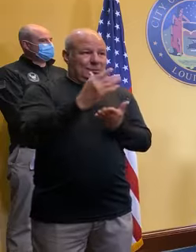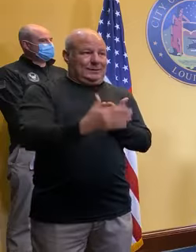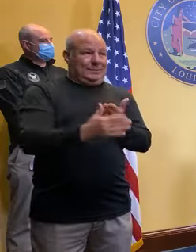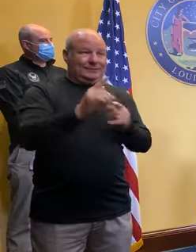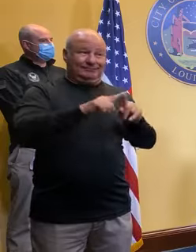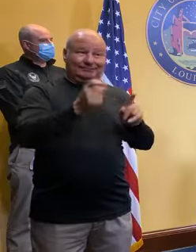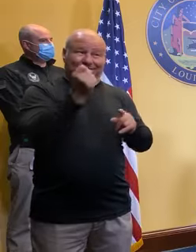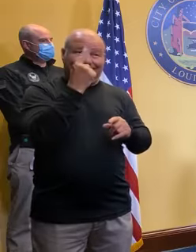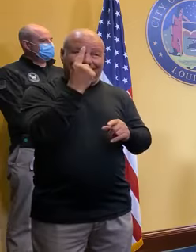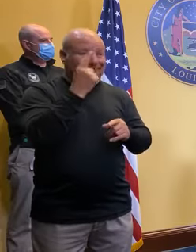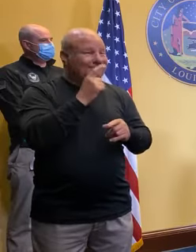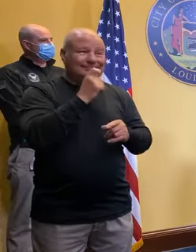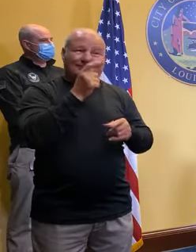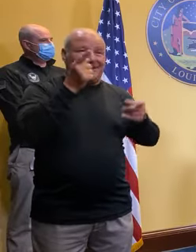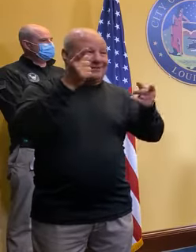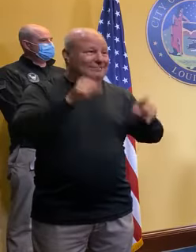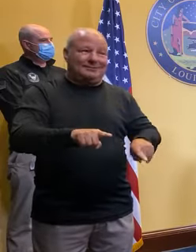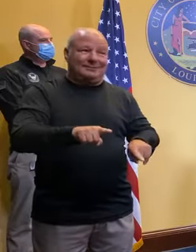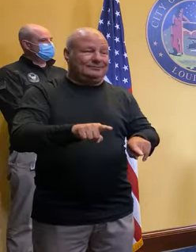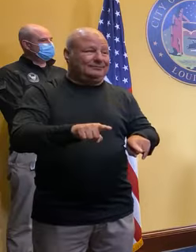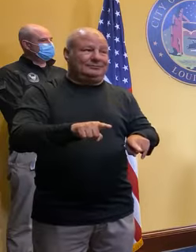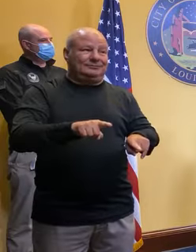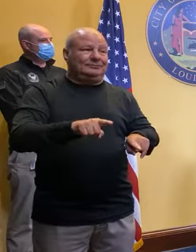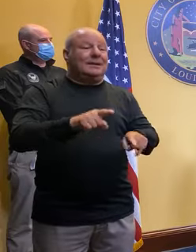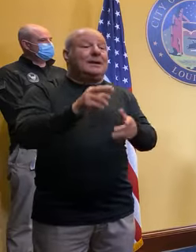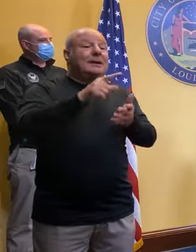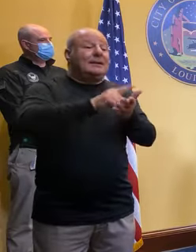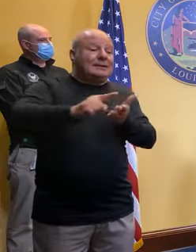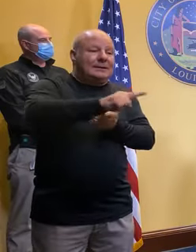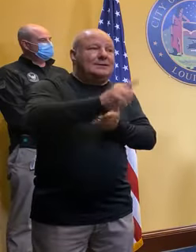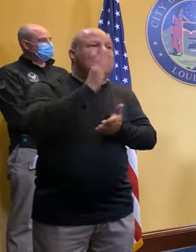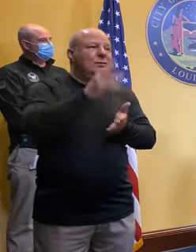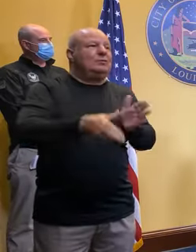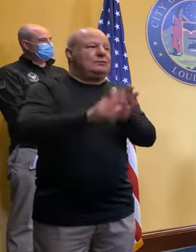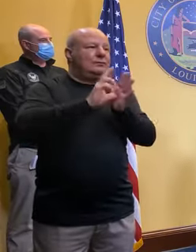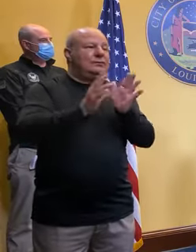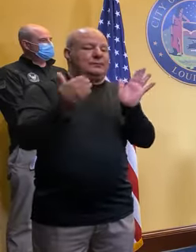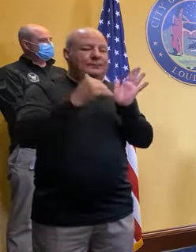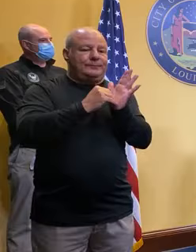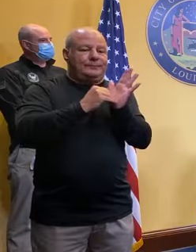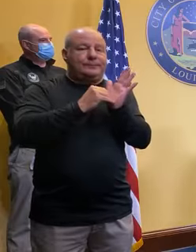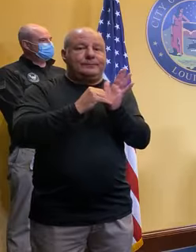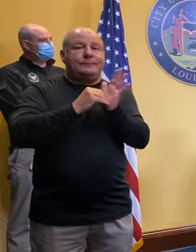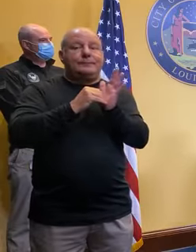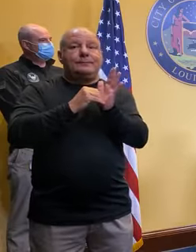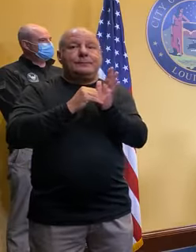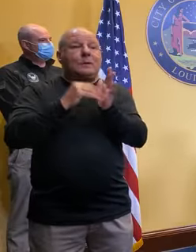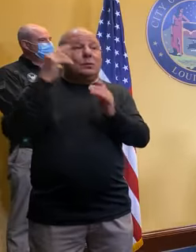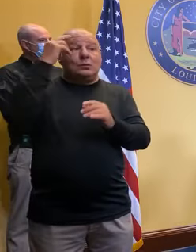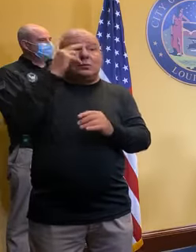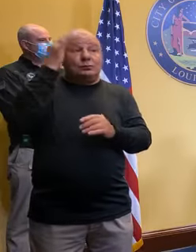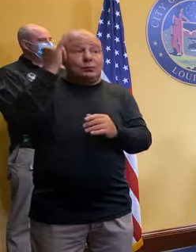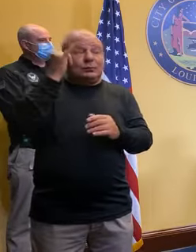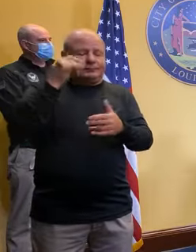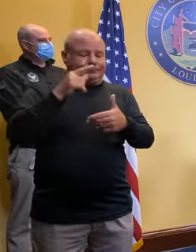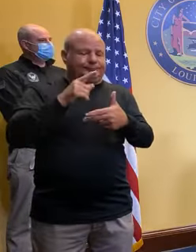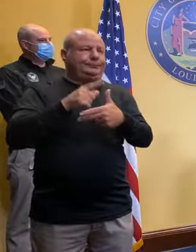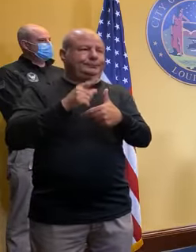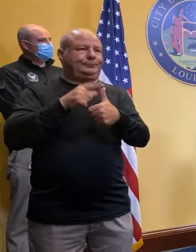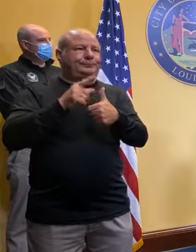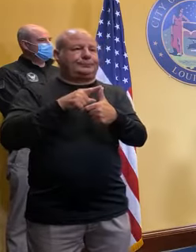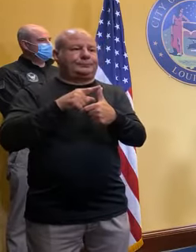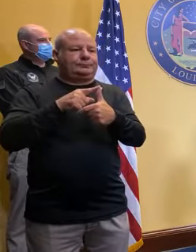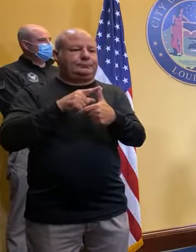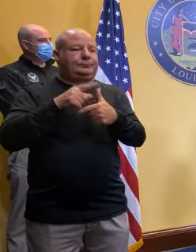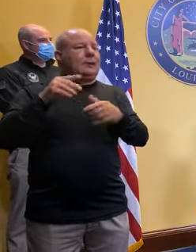That will not happen. We'll review that on next week. A part of the reason for that is, one, as we've moved through